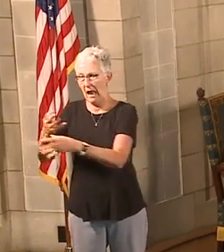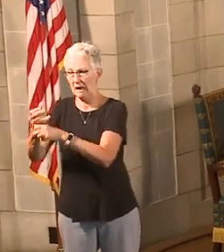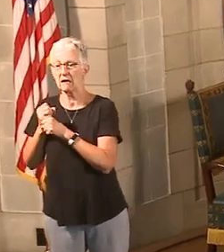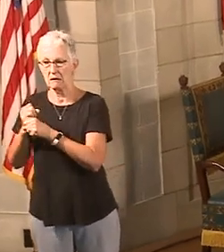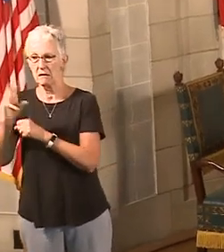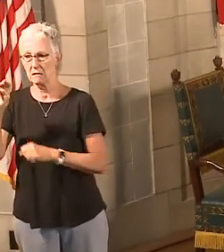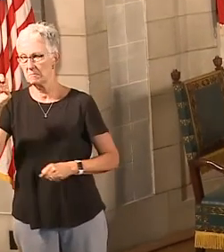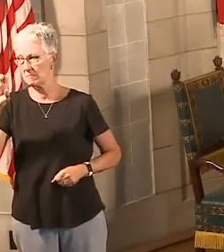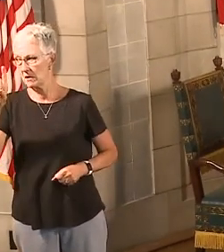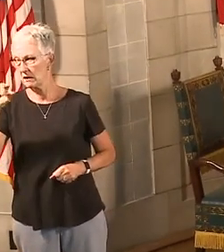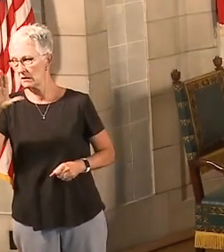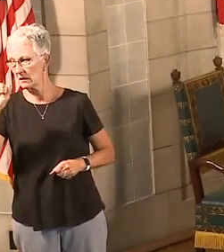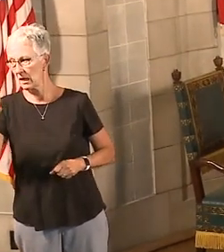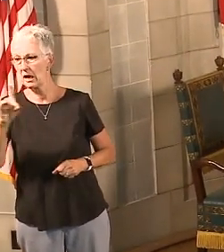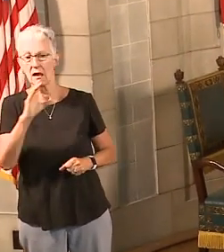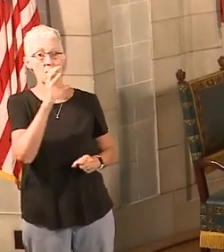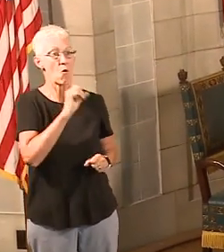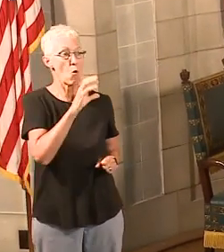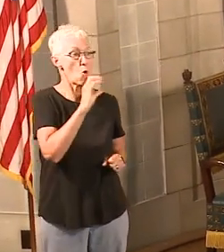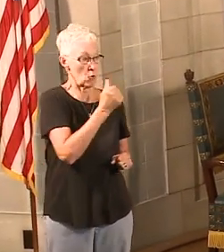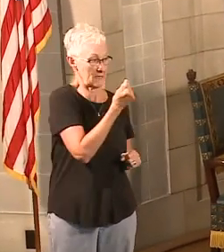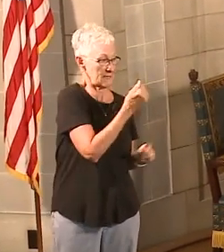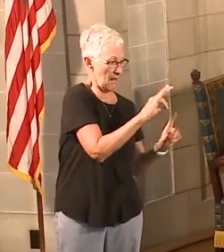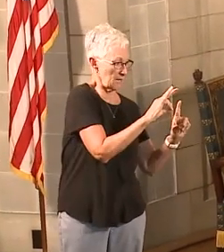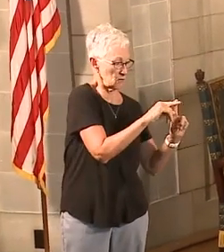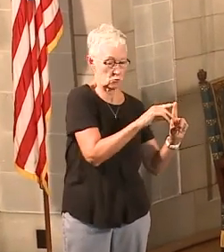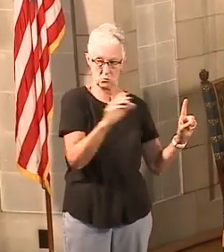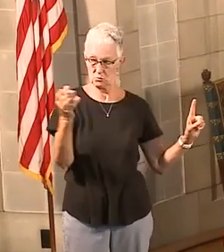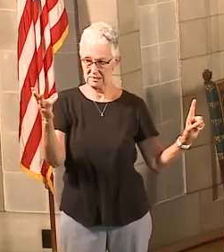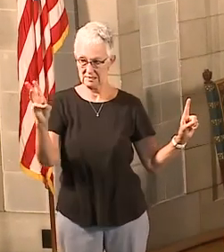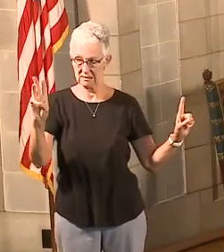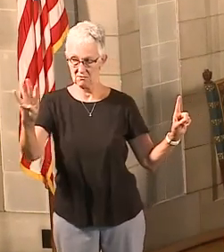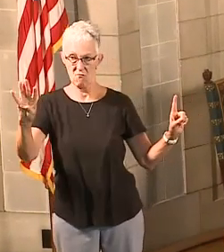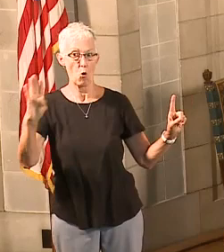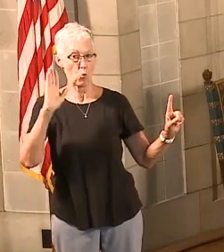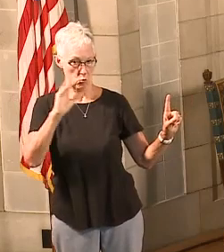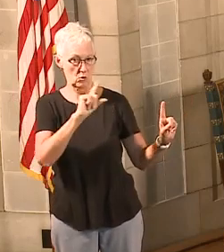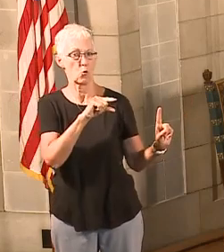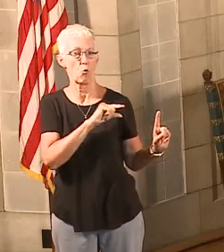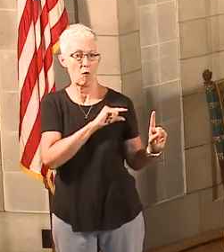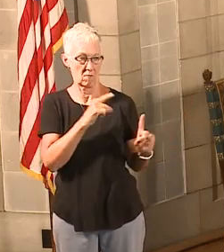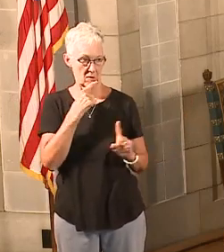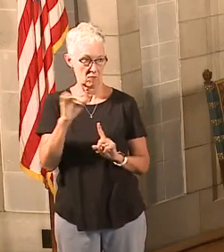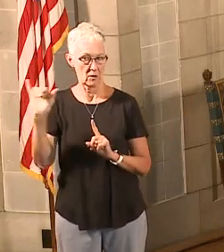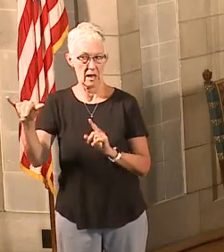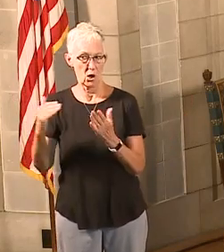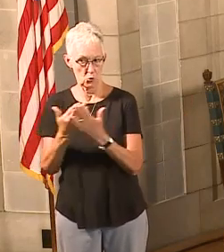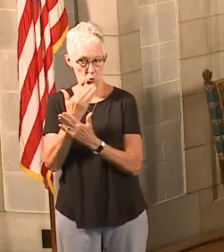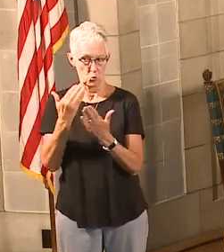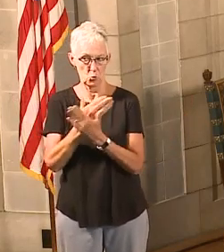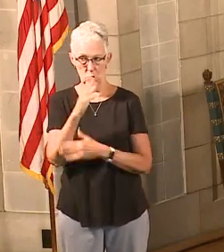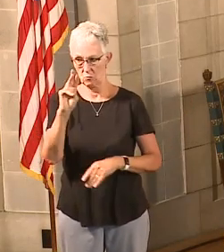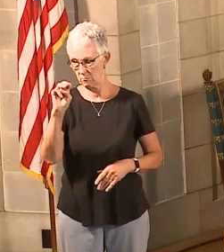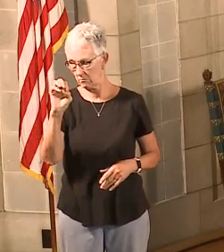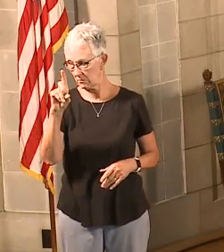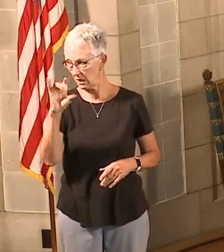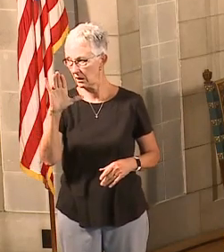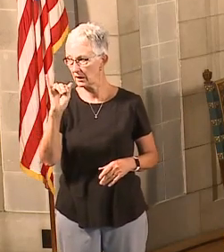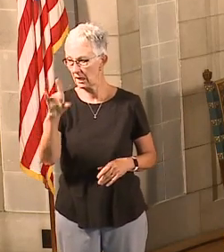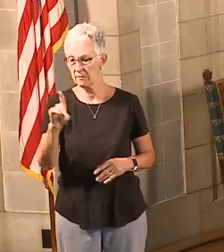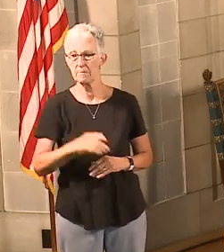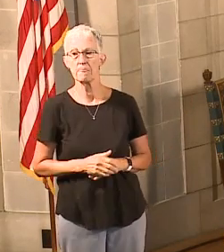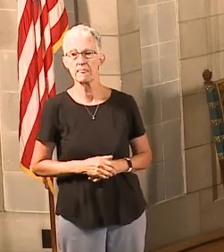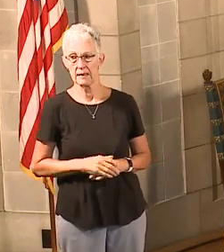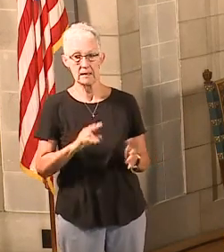to 64. And the folks who will be signing up for that coverage will get an